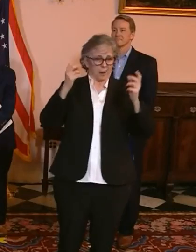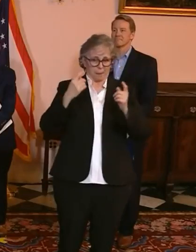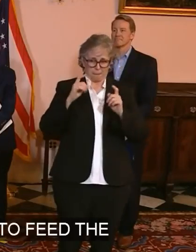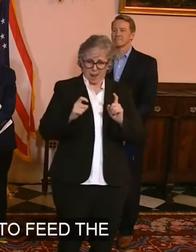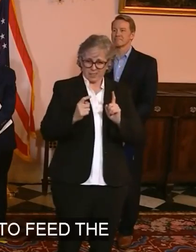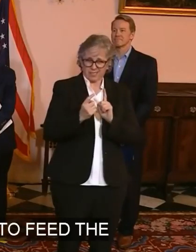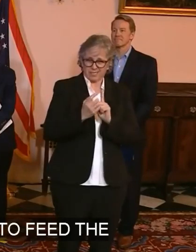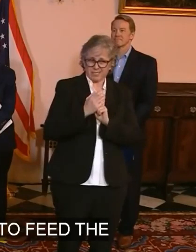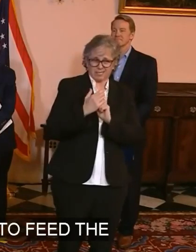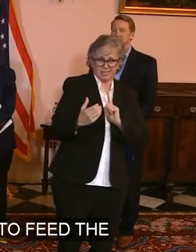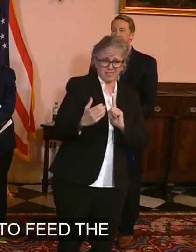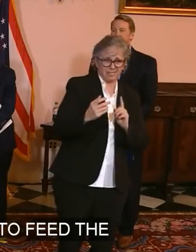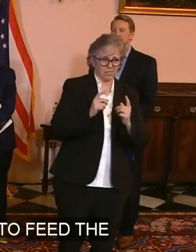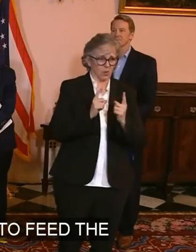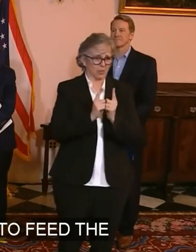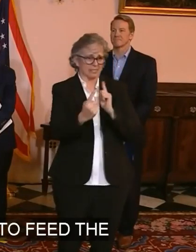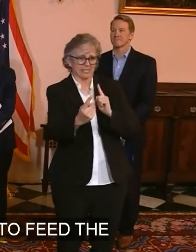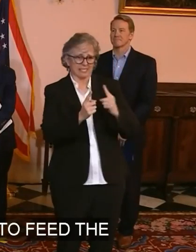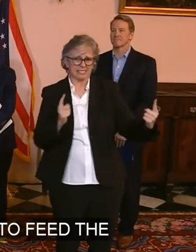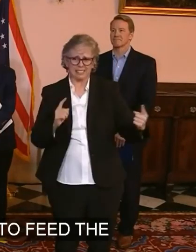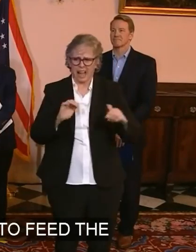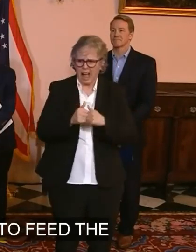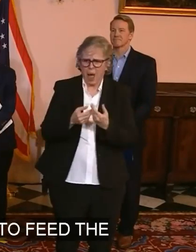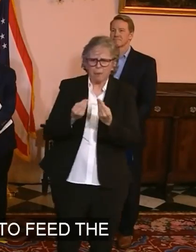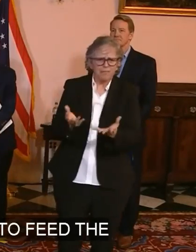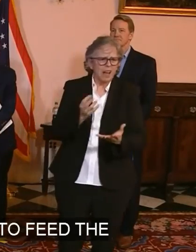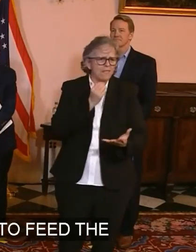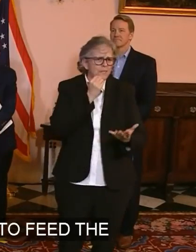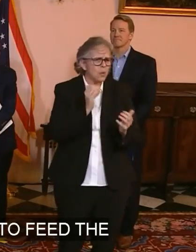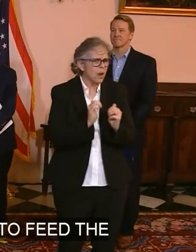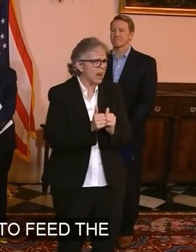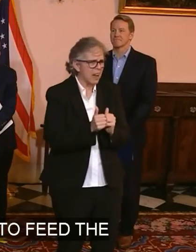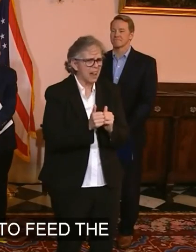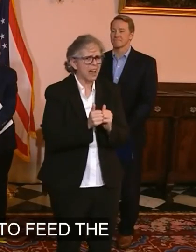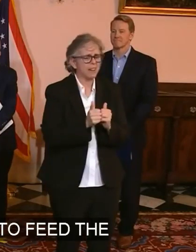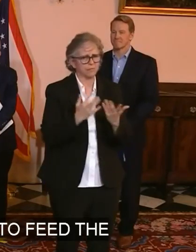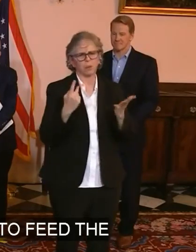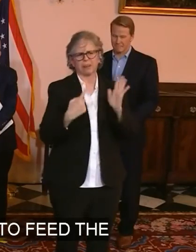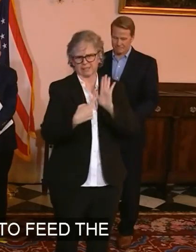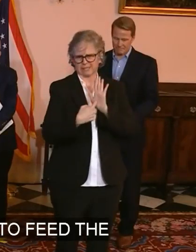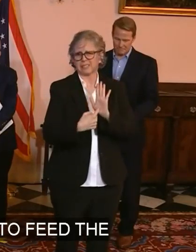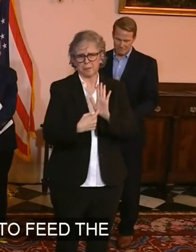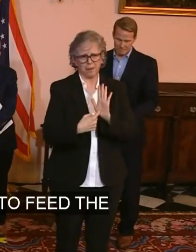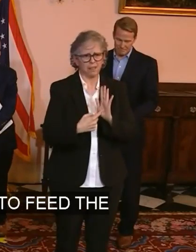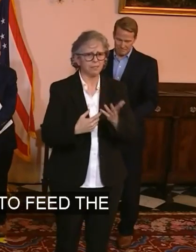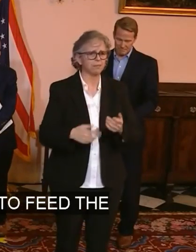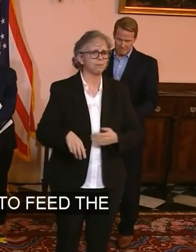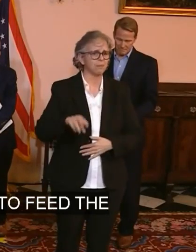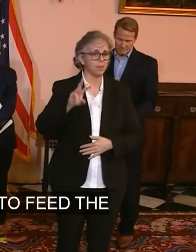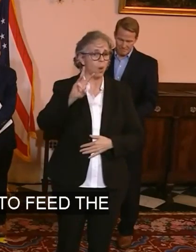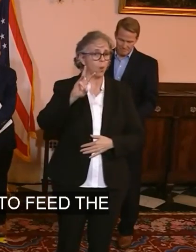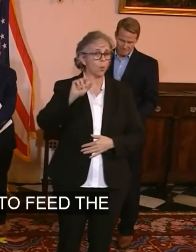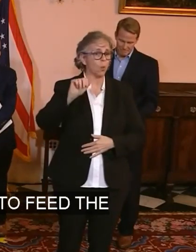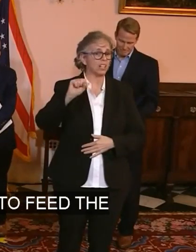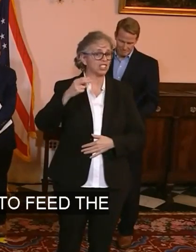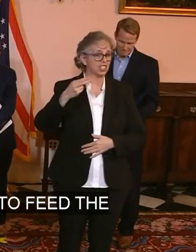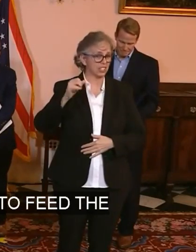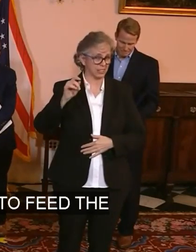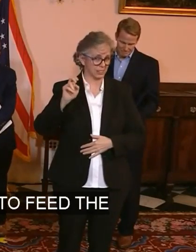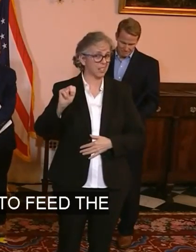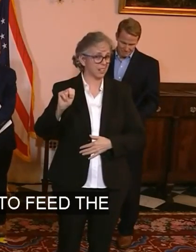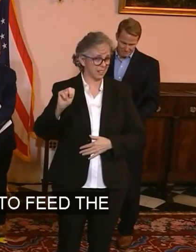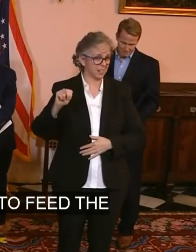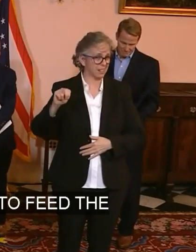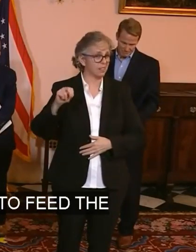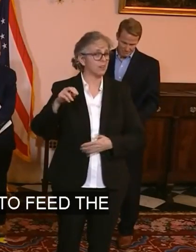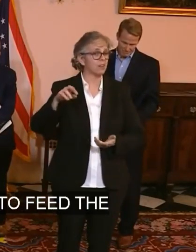couple of examples in Washington Courthouse. For their summer feeding program, they have what they call the Big Blue Bus, and it's a